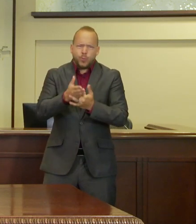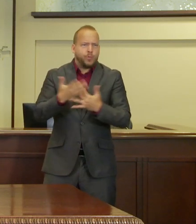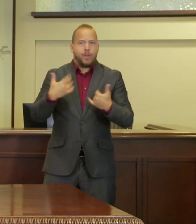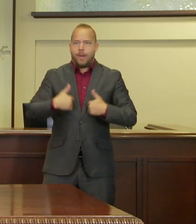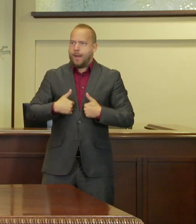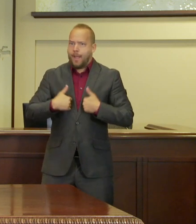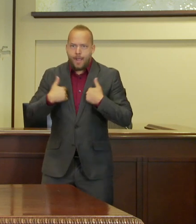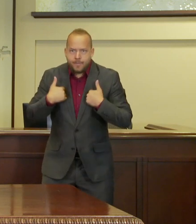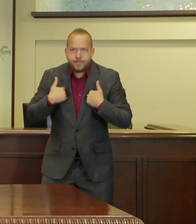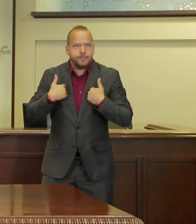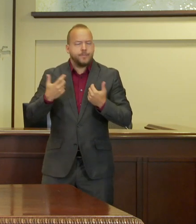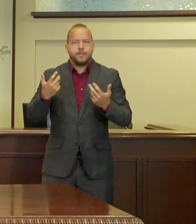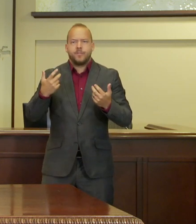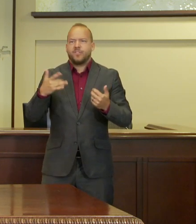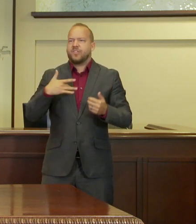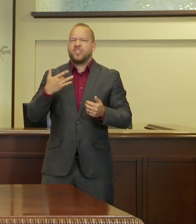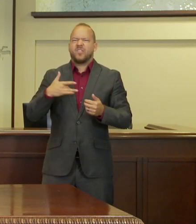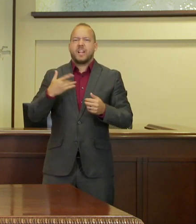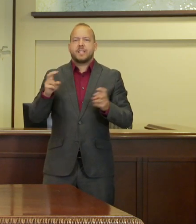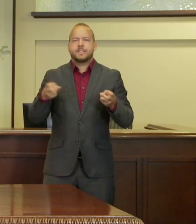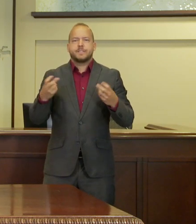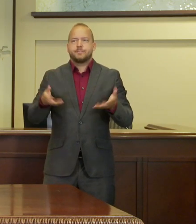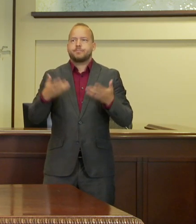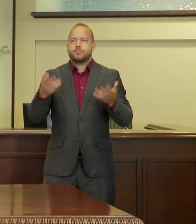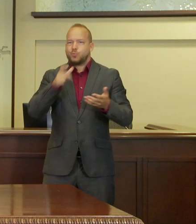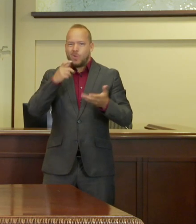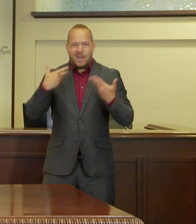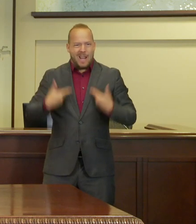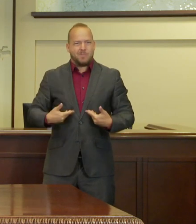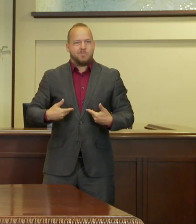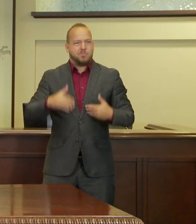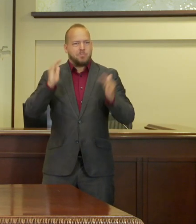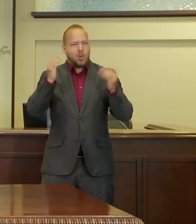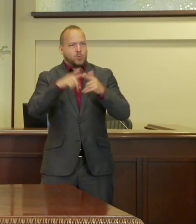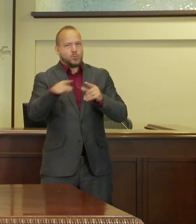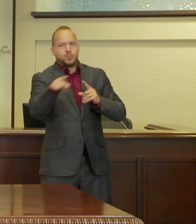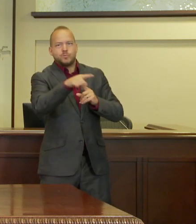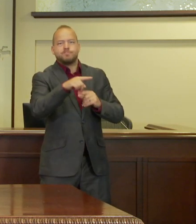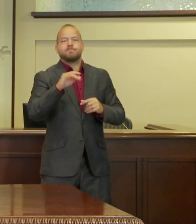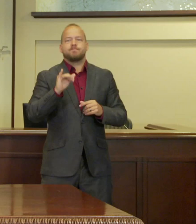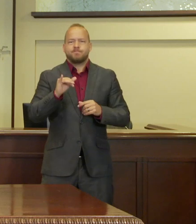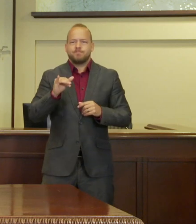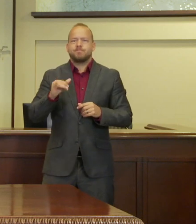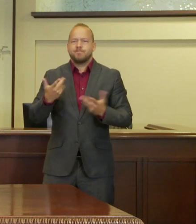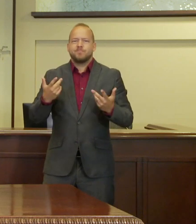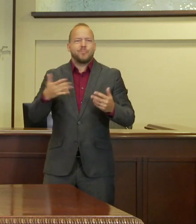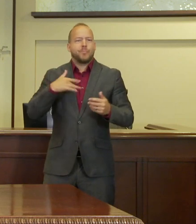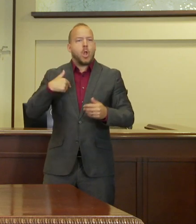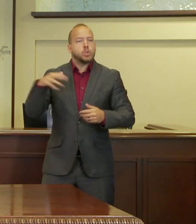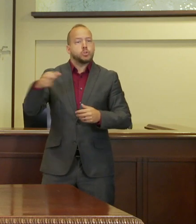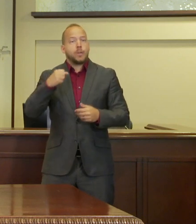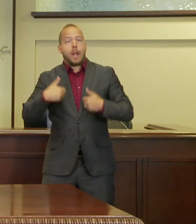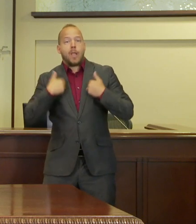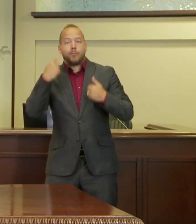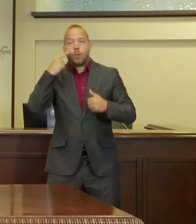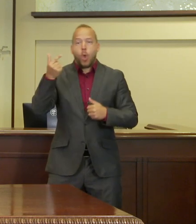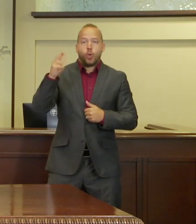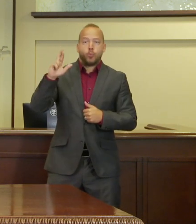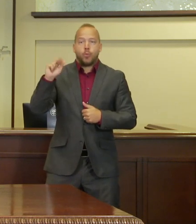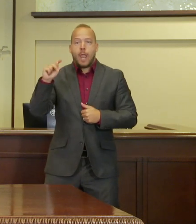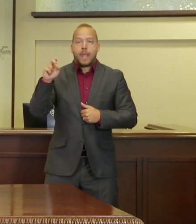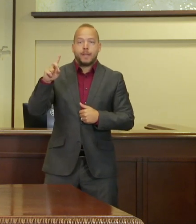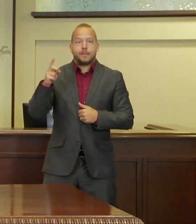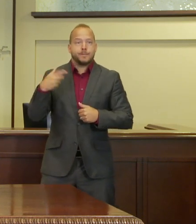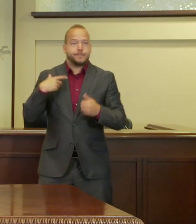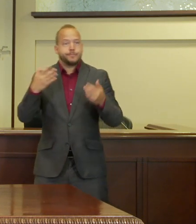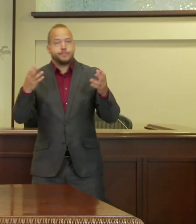privilege that allows me and people like me to take for granted things like leaving the house and not worrying about whether or not I'm